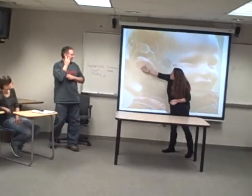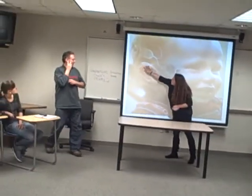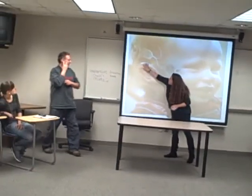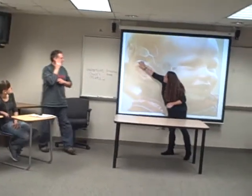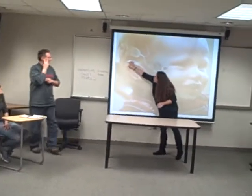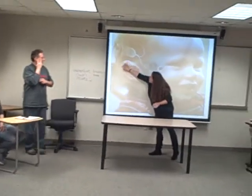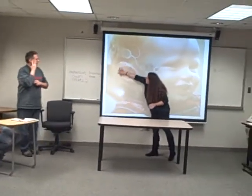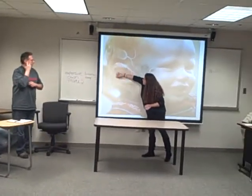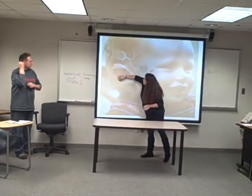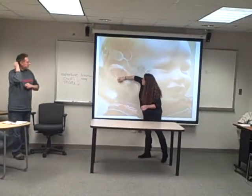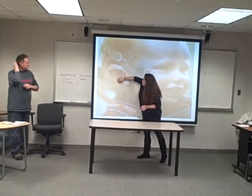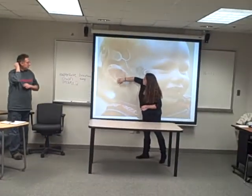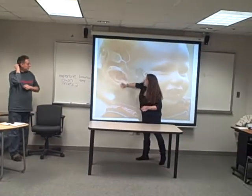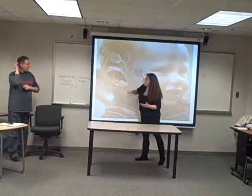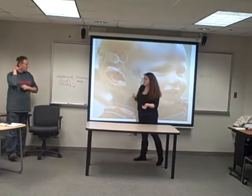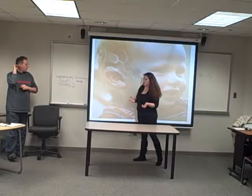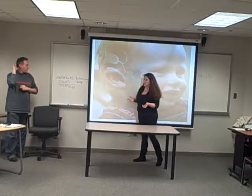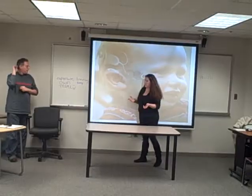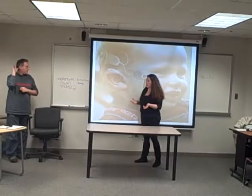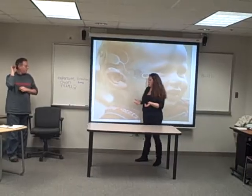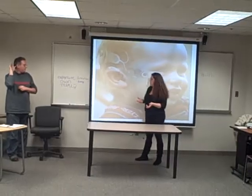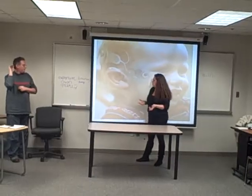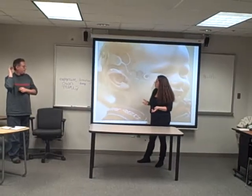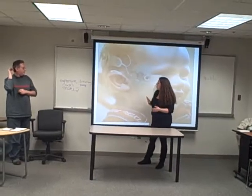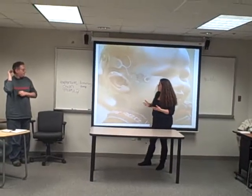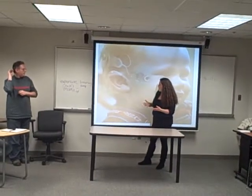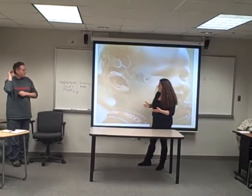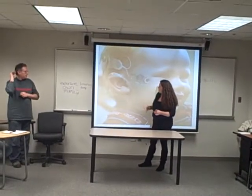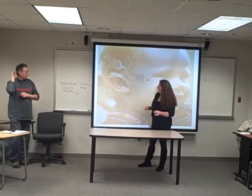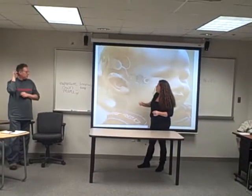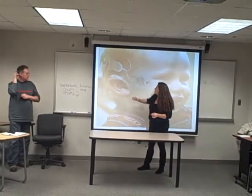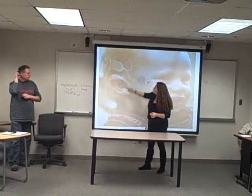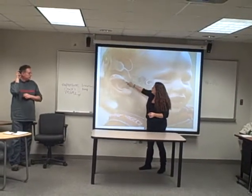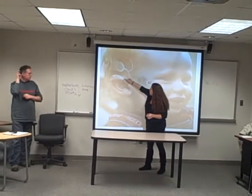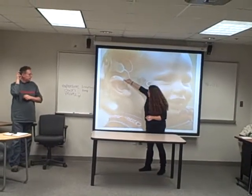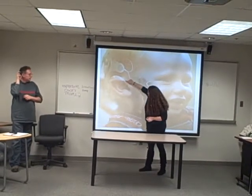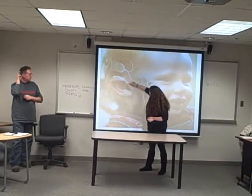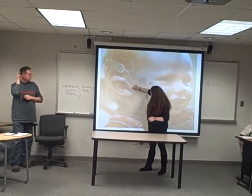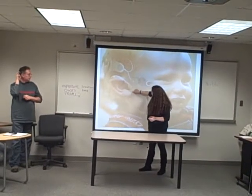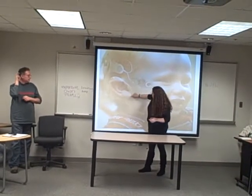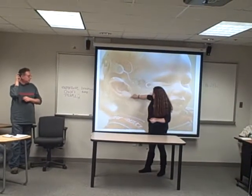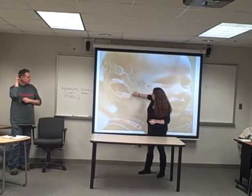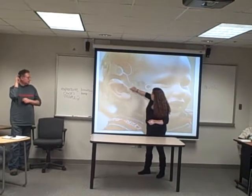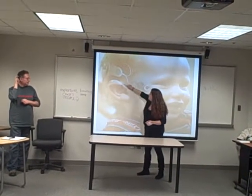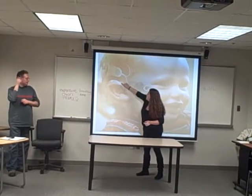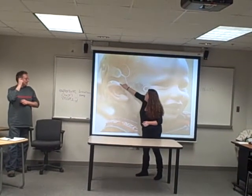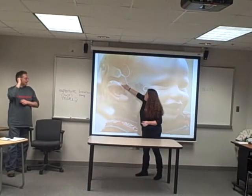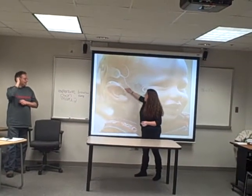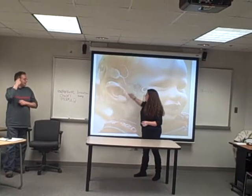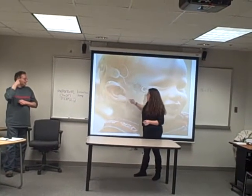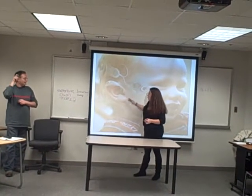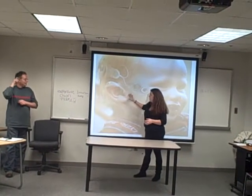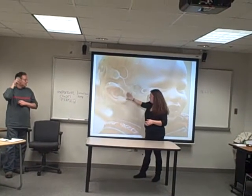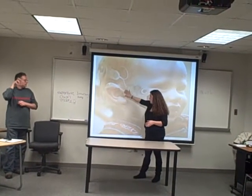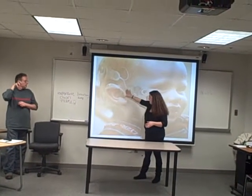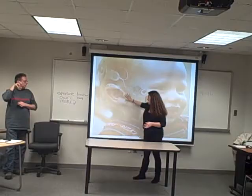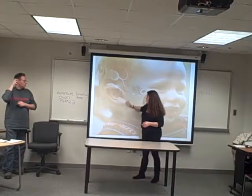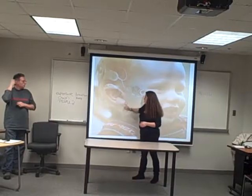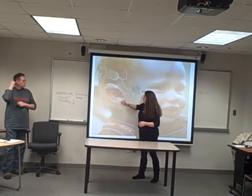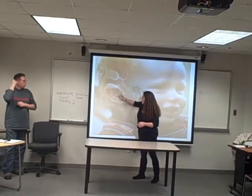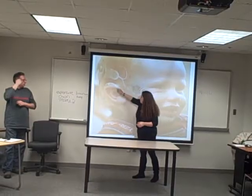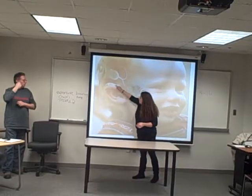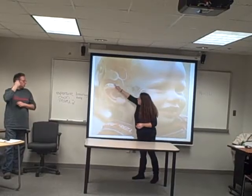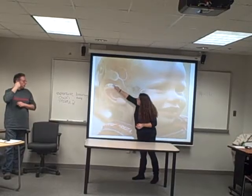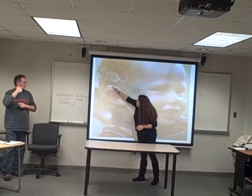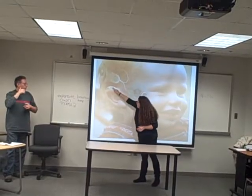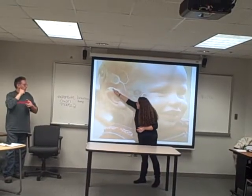see it, but back here is a microphone. They're typically worn behind the ear, but not always. He has, this is just a grip to keep it on his ear. My daughter doesn't have